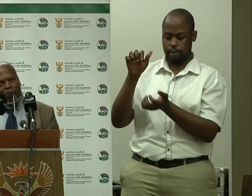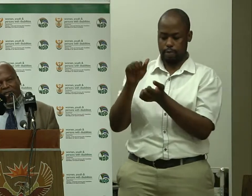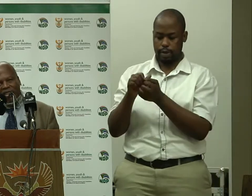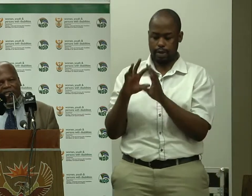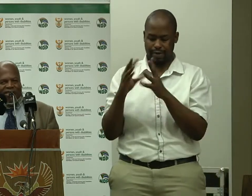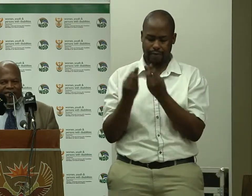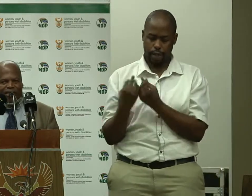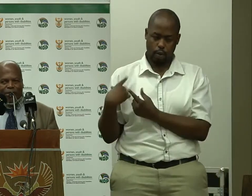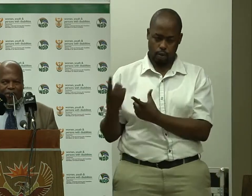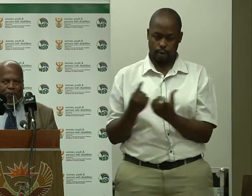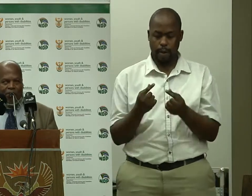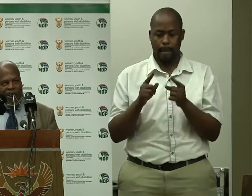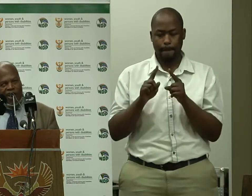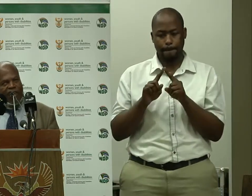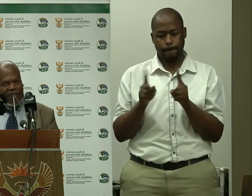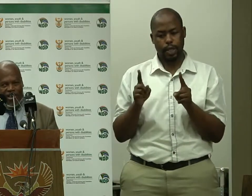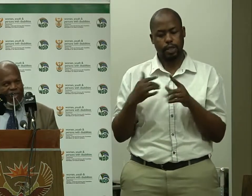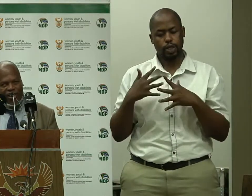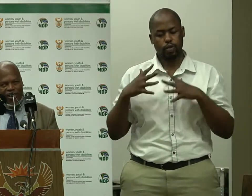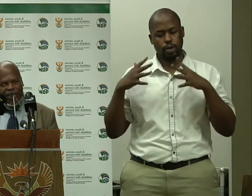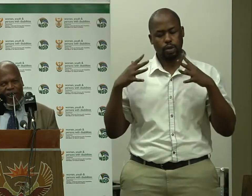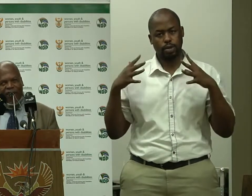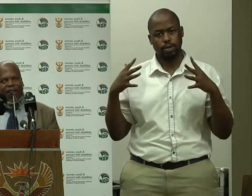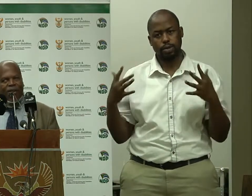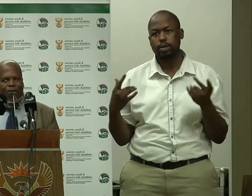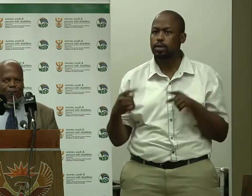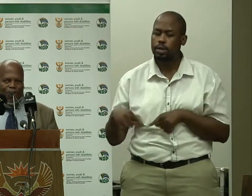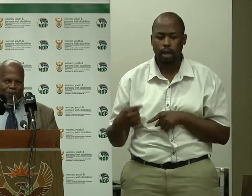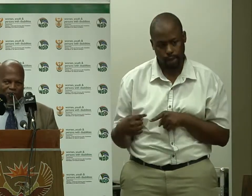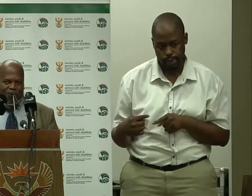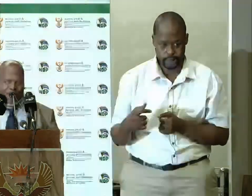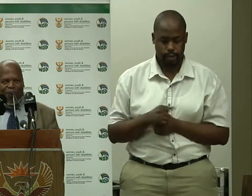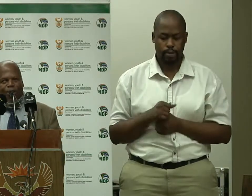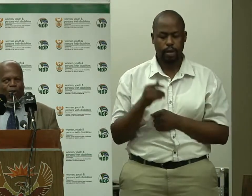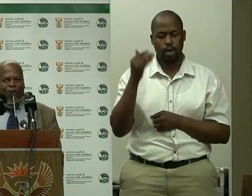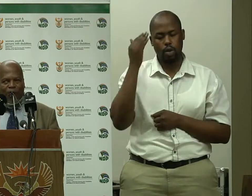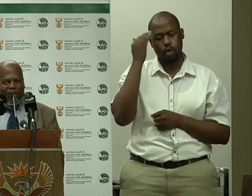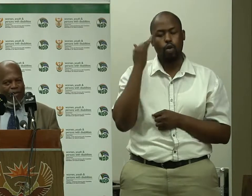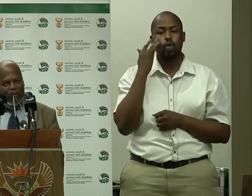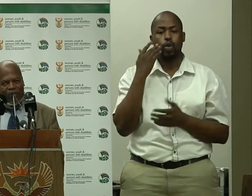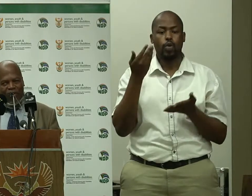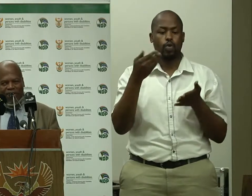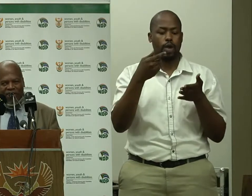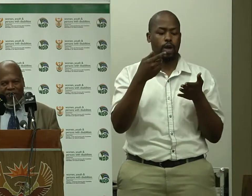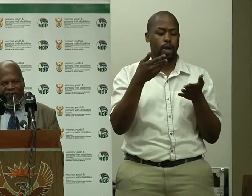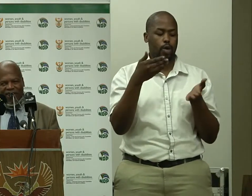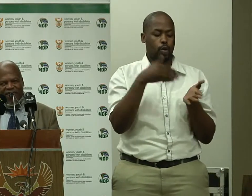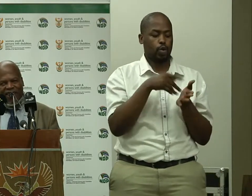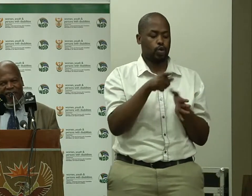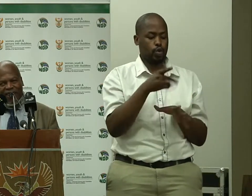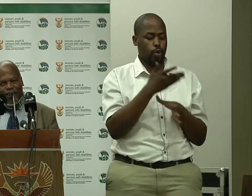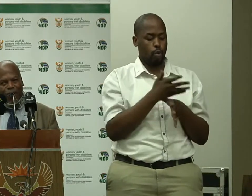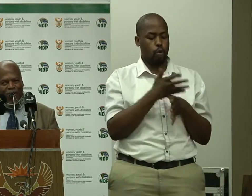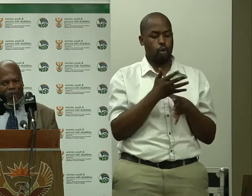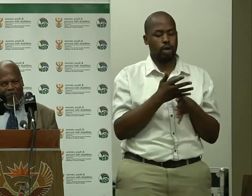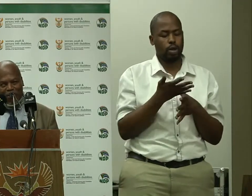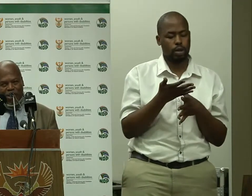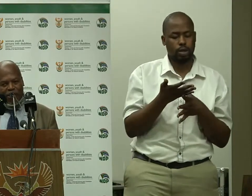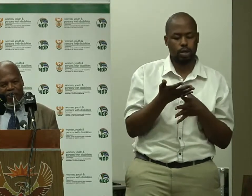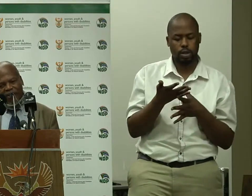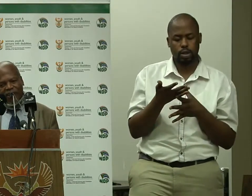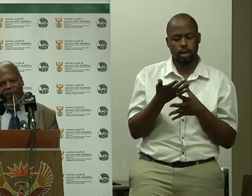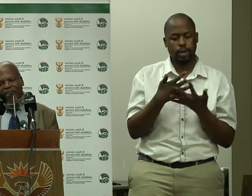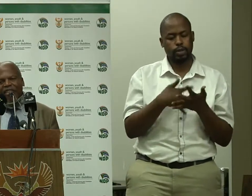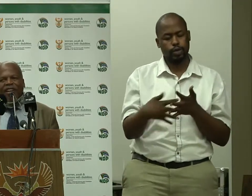we have done, but it was a major challenge. You know, when we got to the work streams, colleagues from the